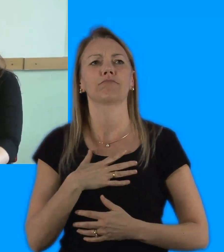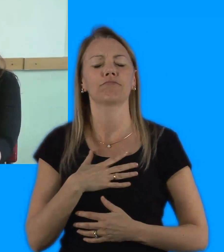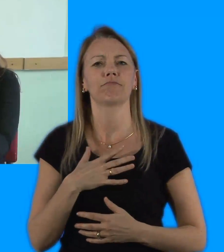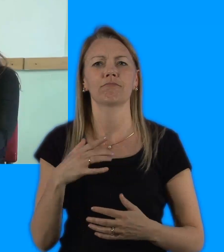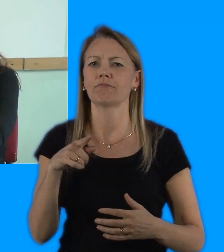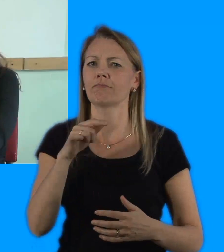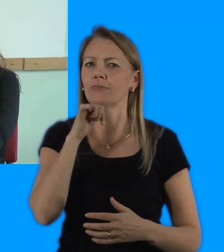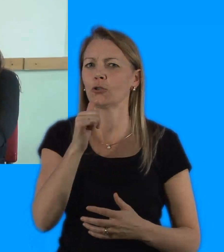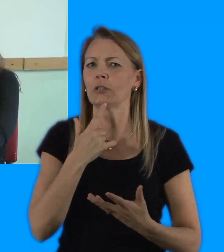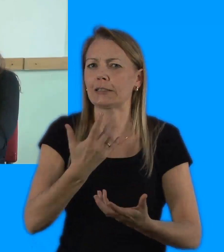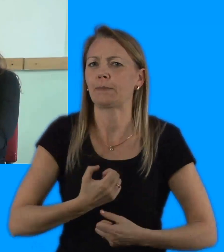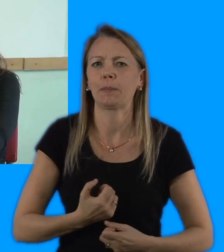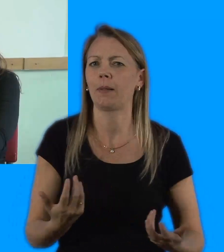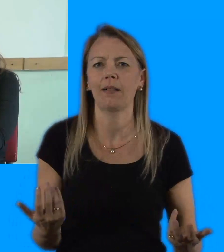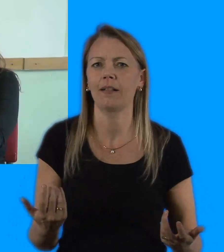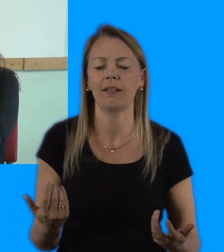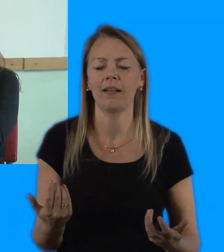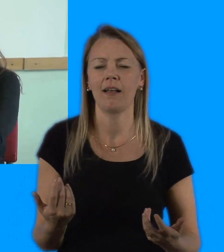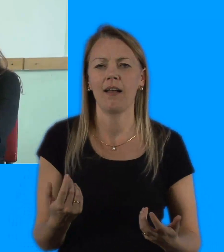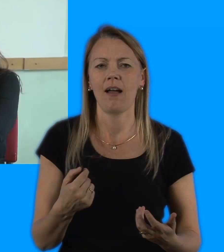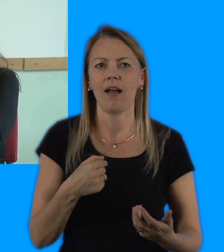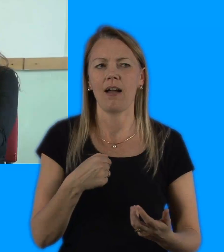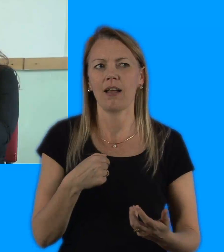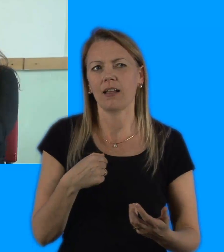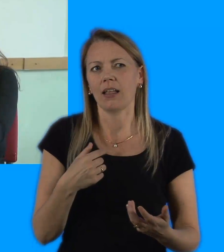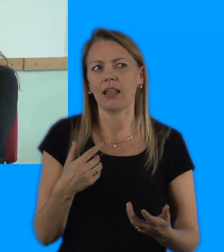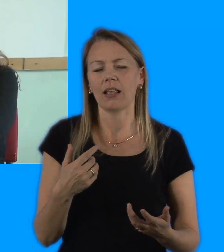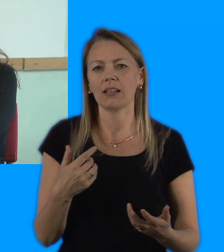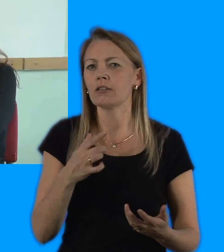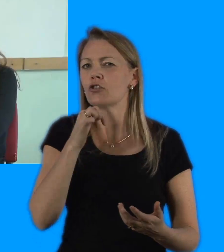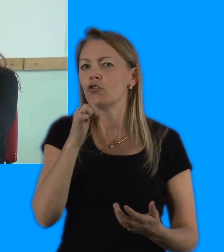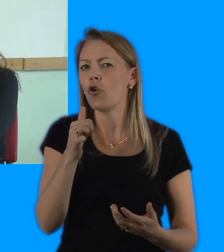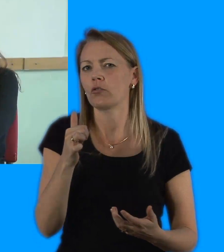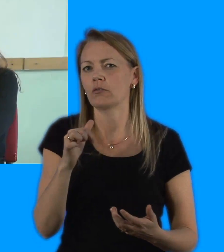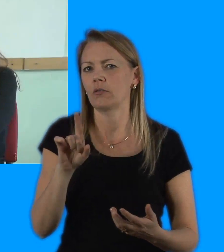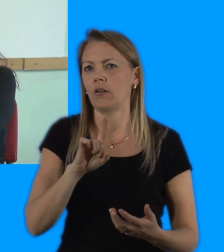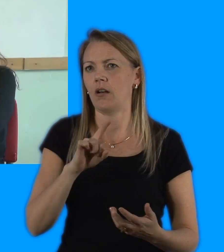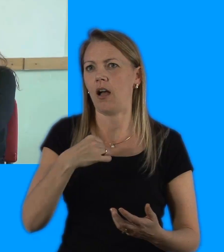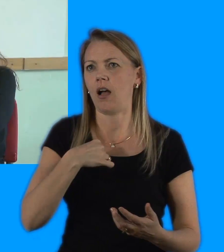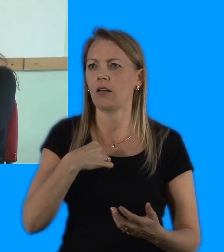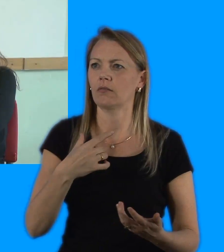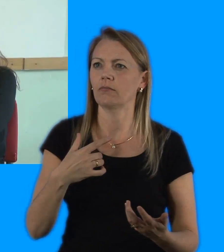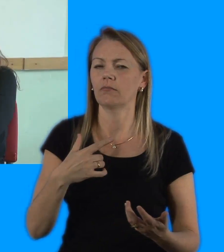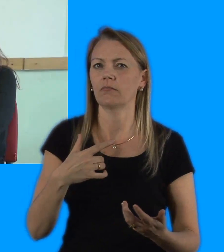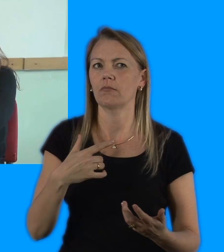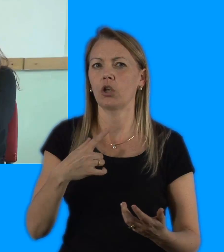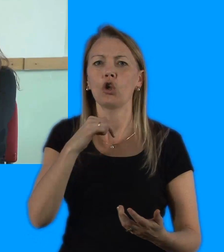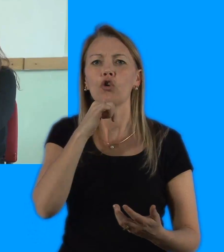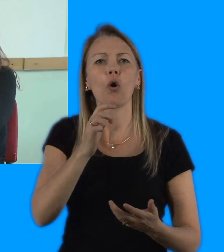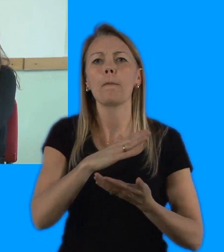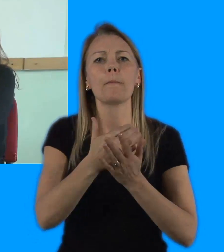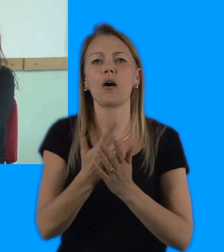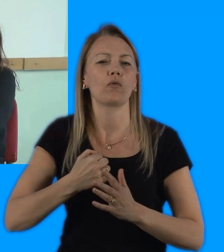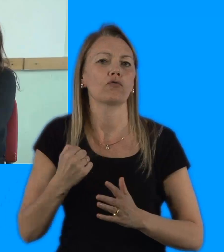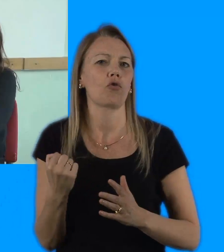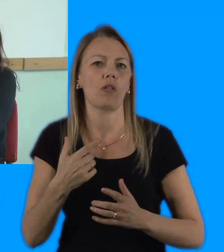going, this is not acceptable, and it's not something that I would want to. It's